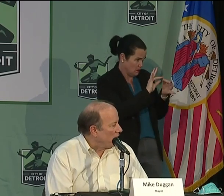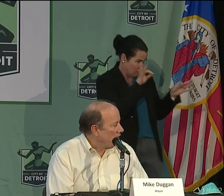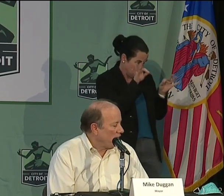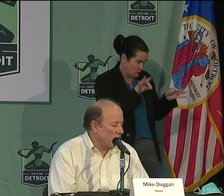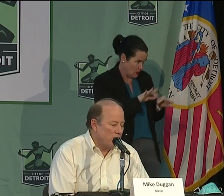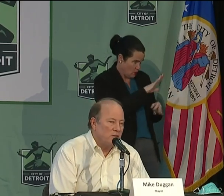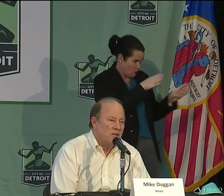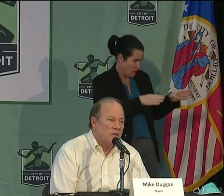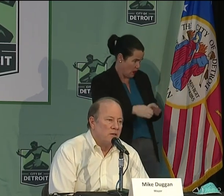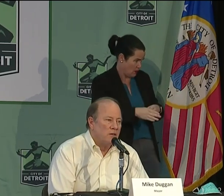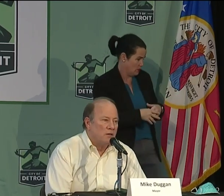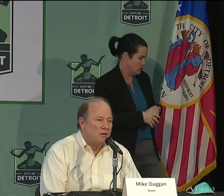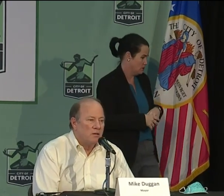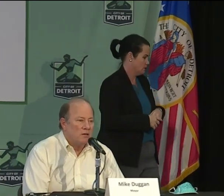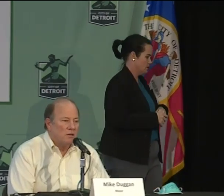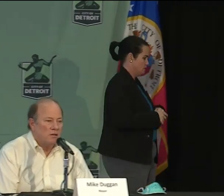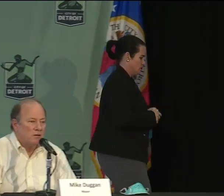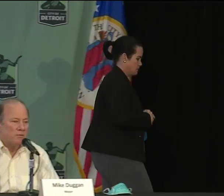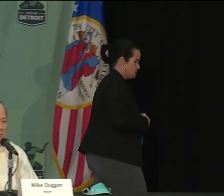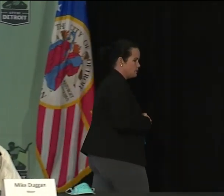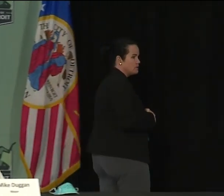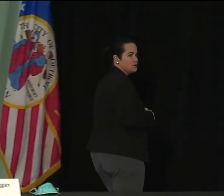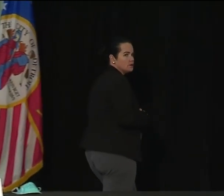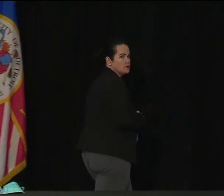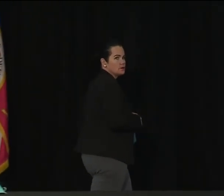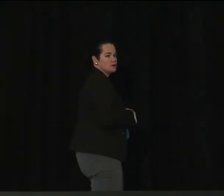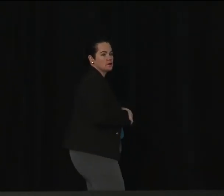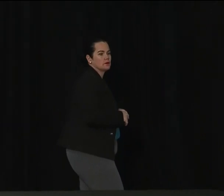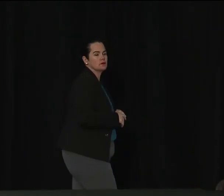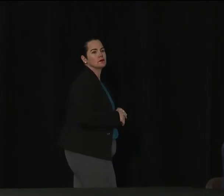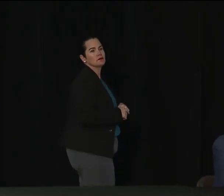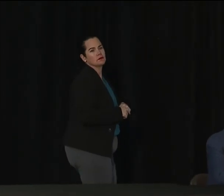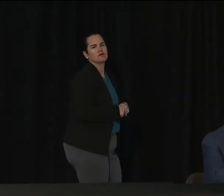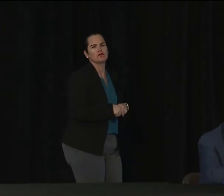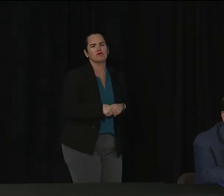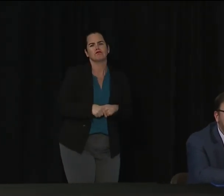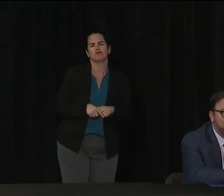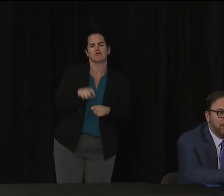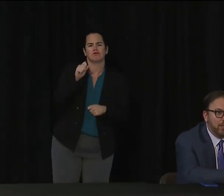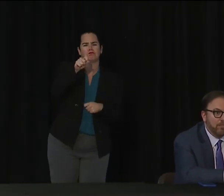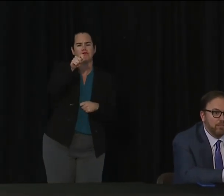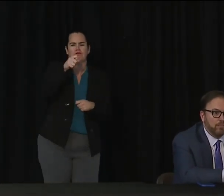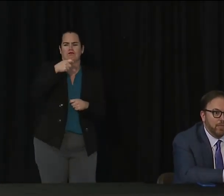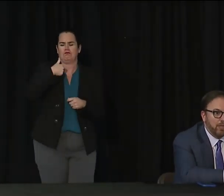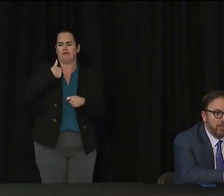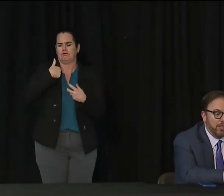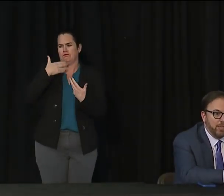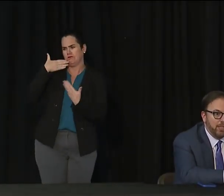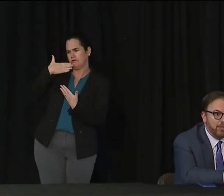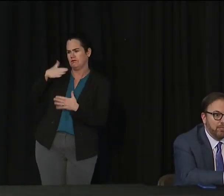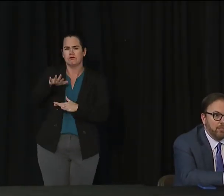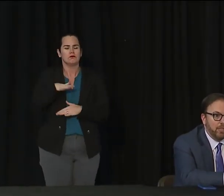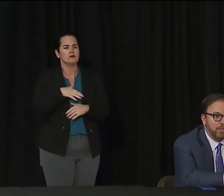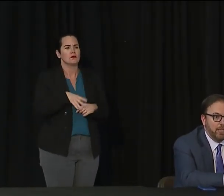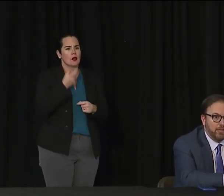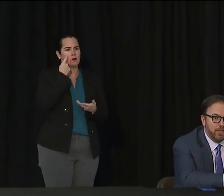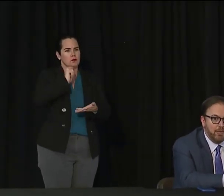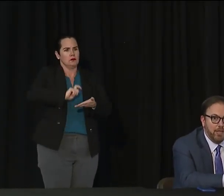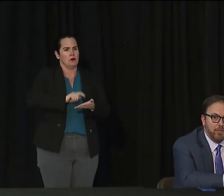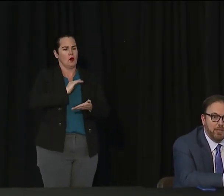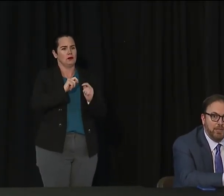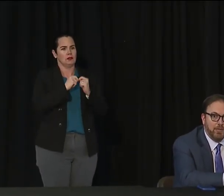this plan together. Well, thank you, Mayor. I would take a moment to recognize not only the team,